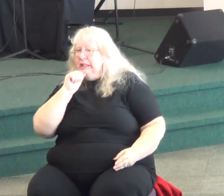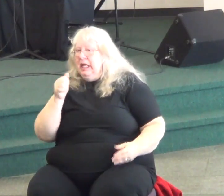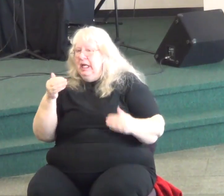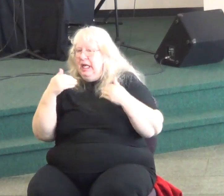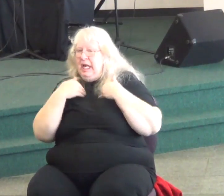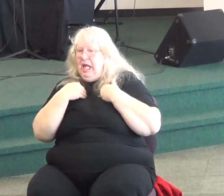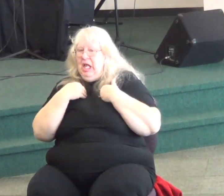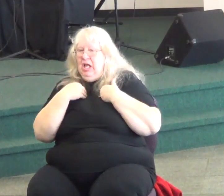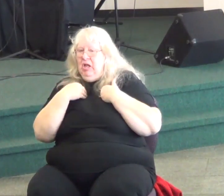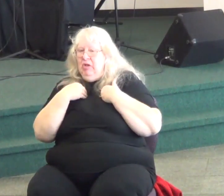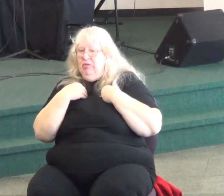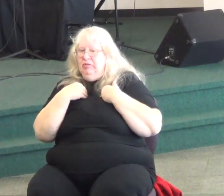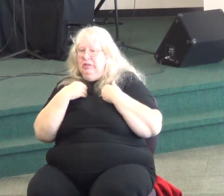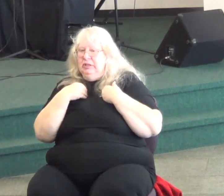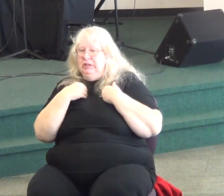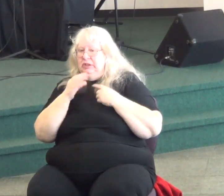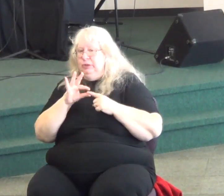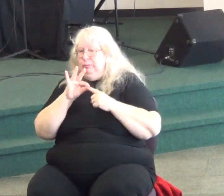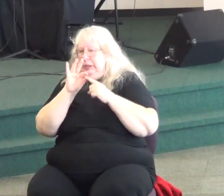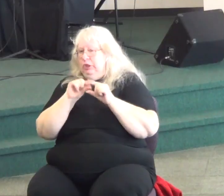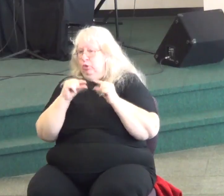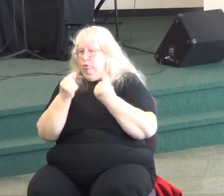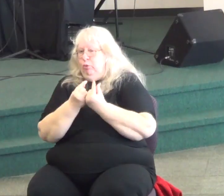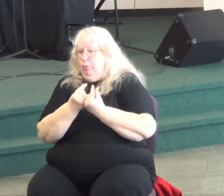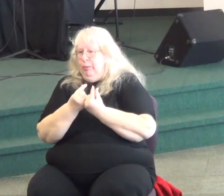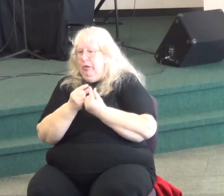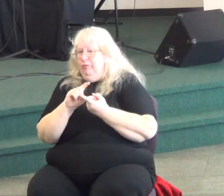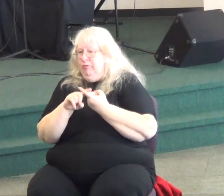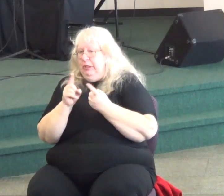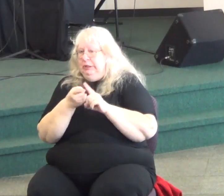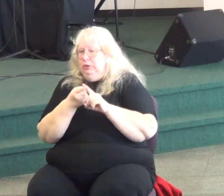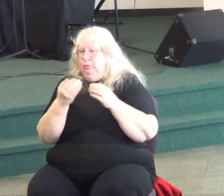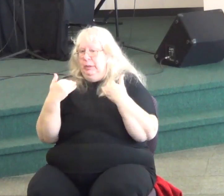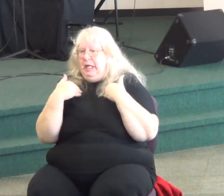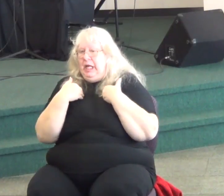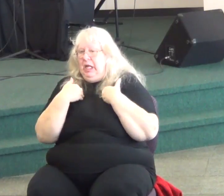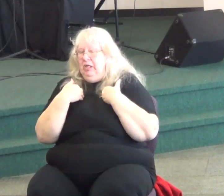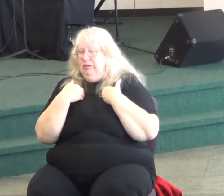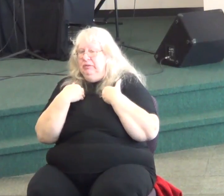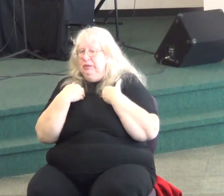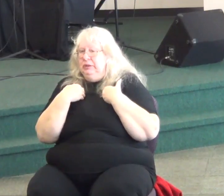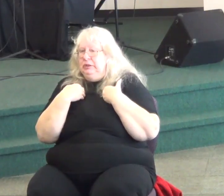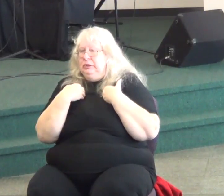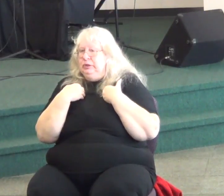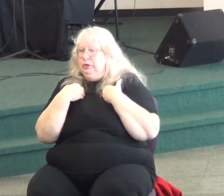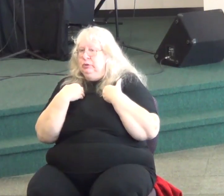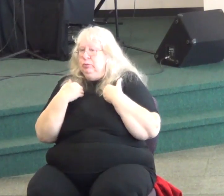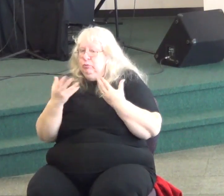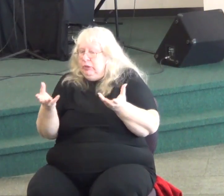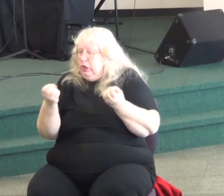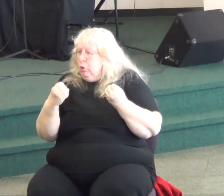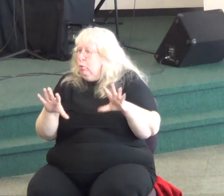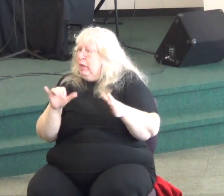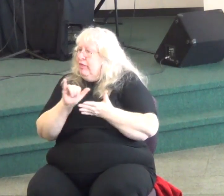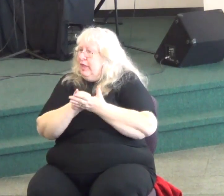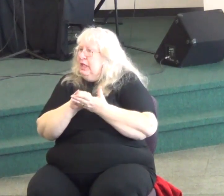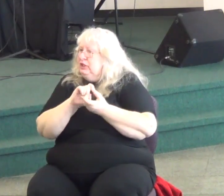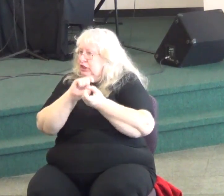ways. And they don't want that threat of Jesus. One translation tells